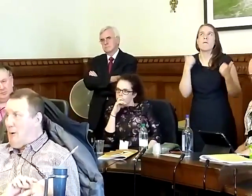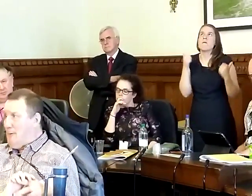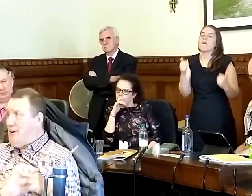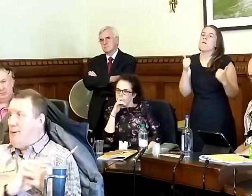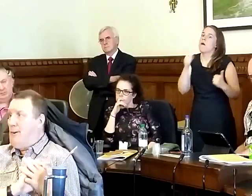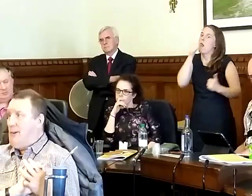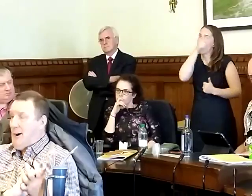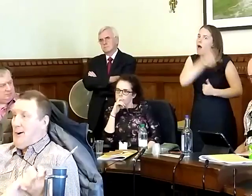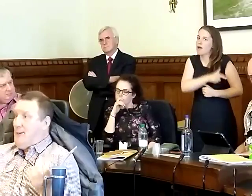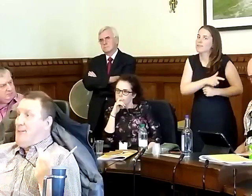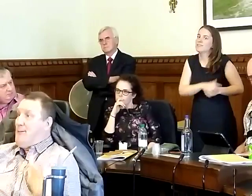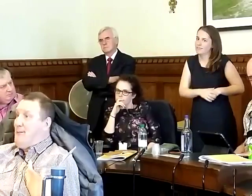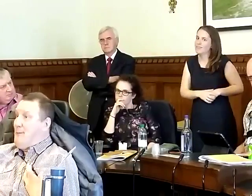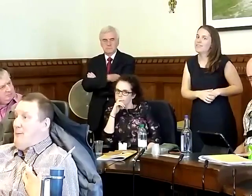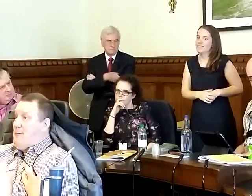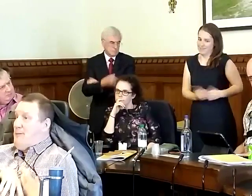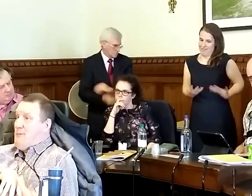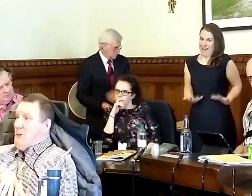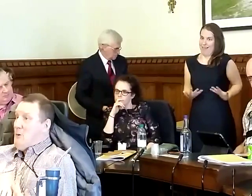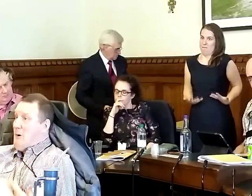fortunate